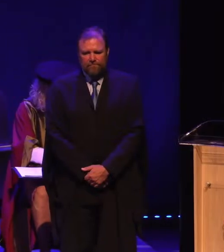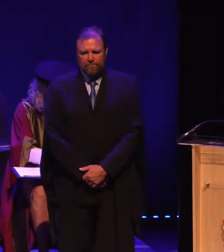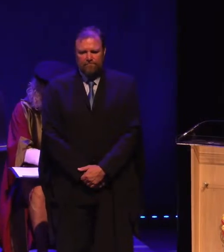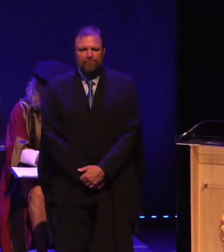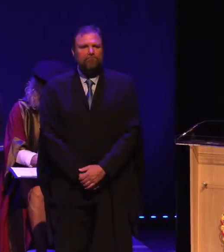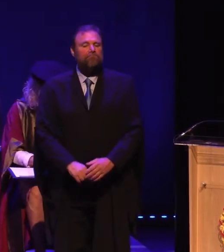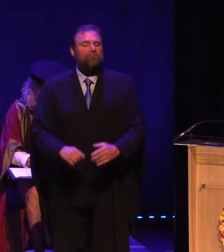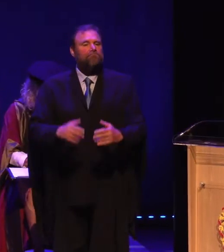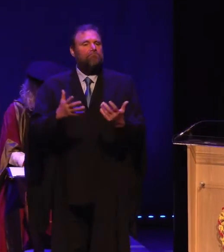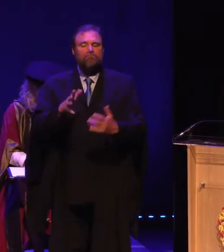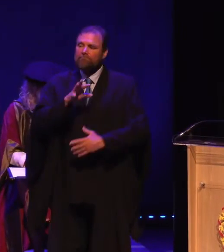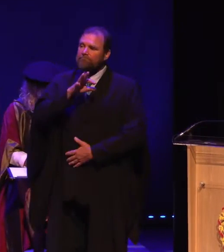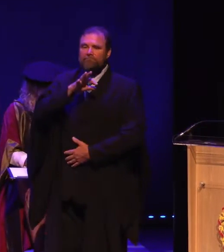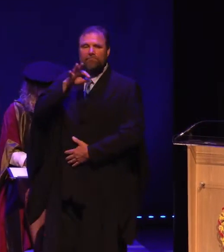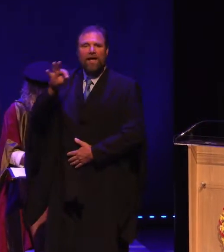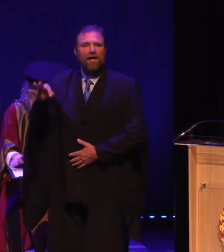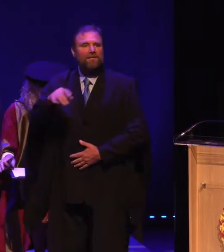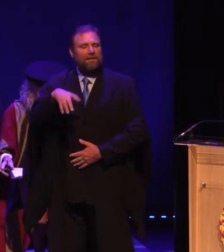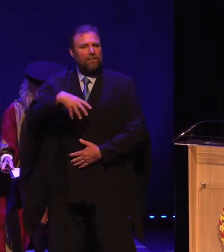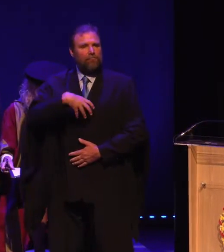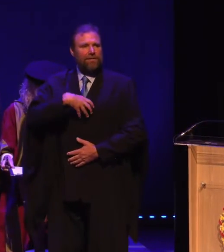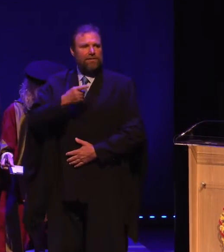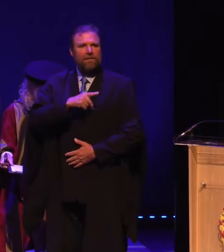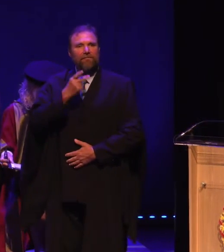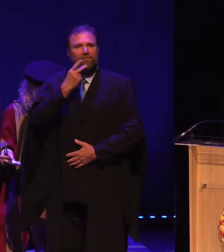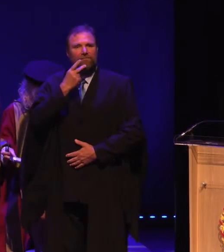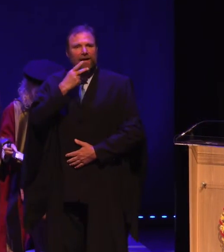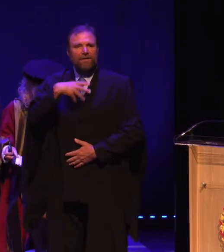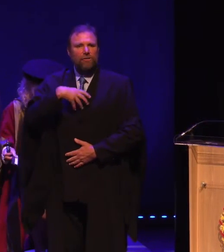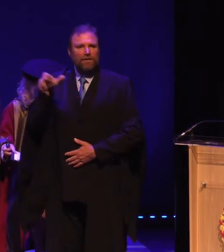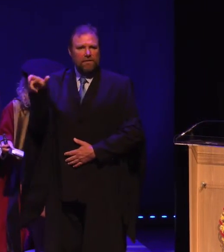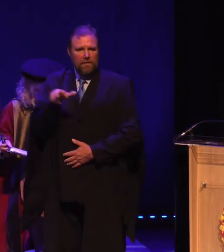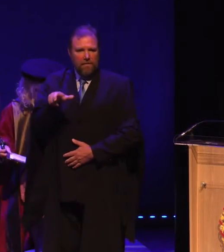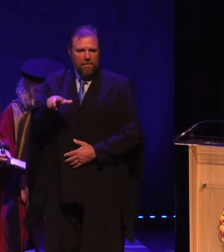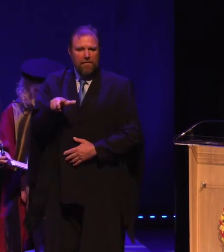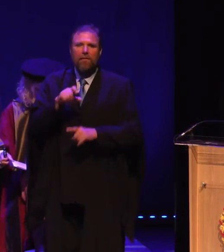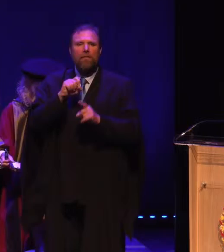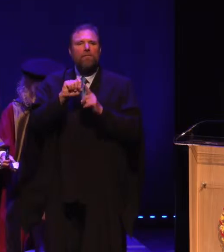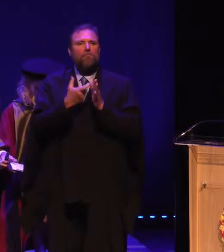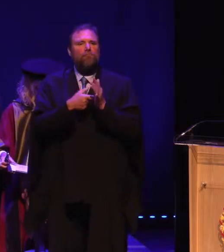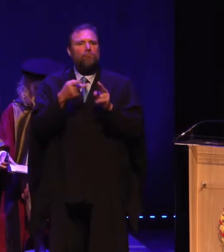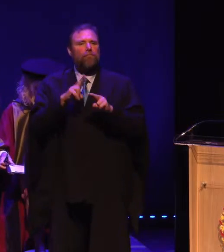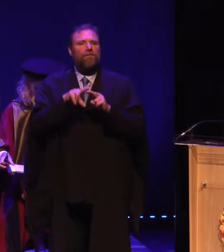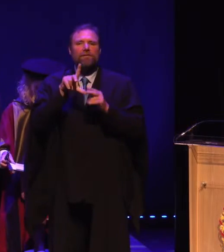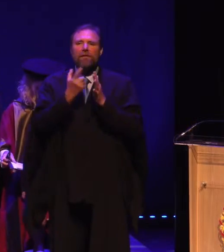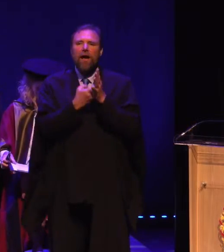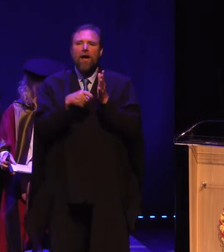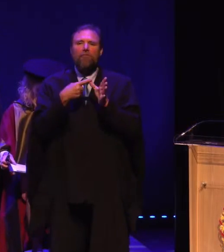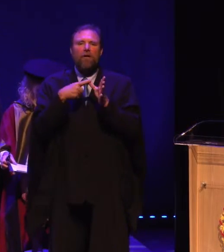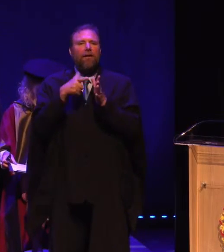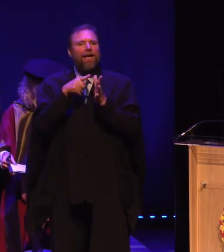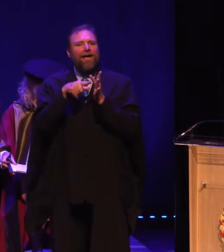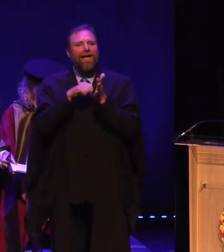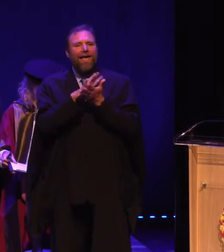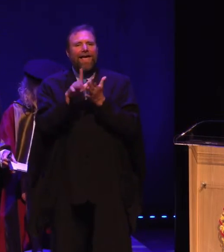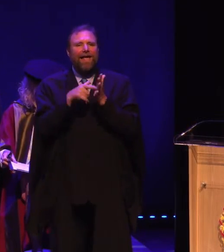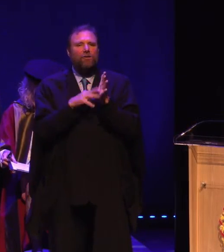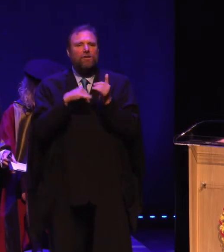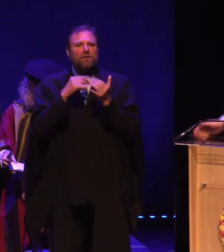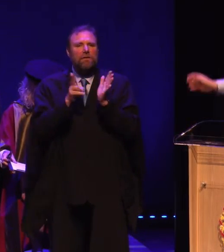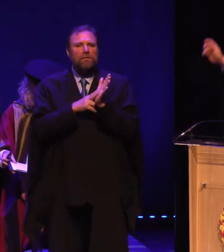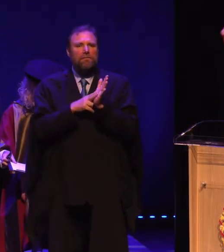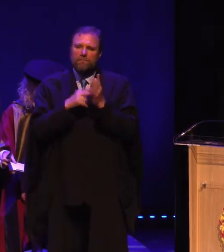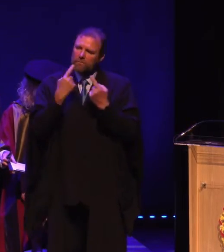I now call upon the President and Vice-Chancellor, Professor Cara Aitchison, to give the opening